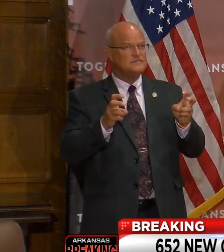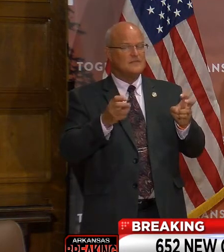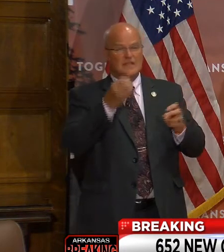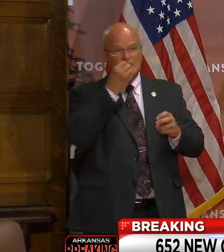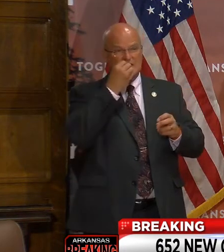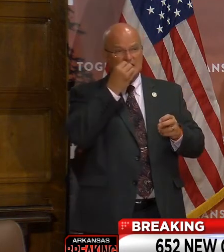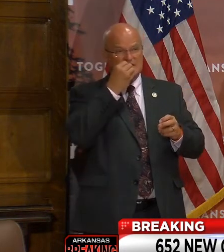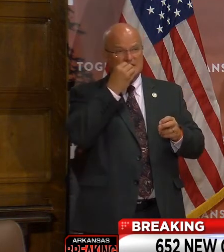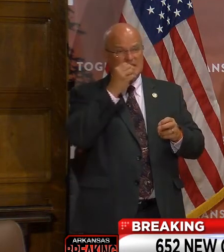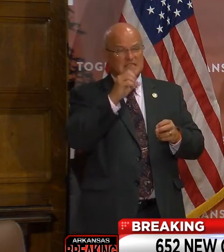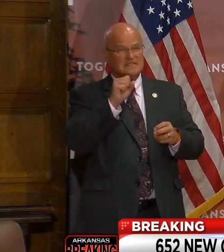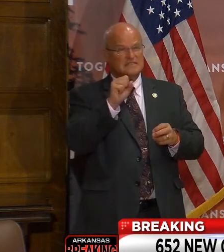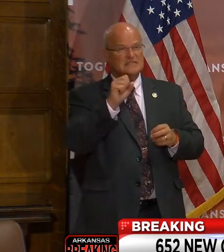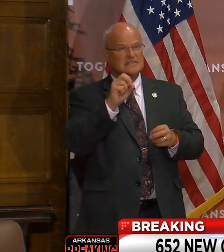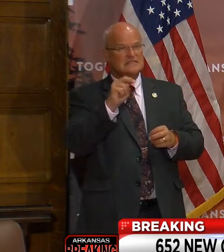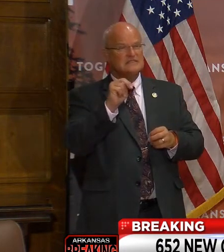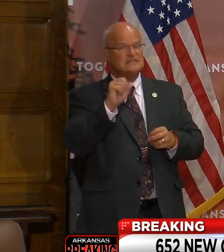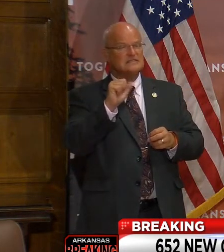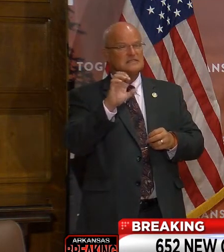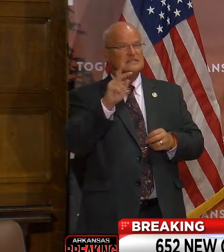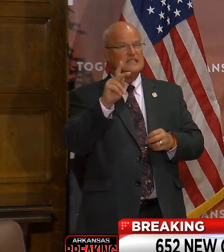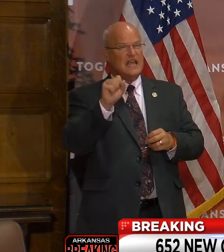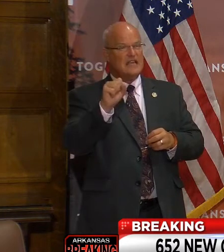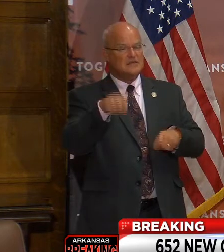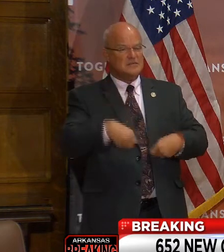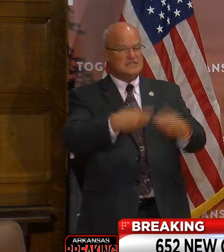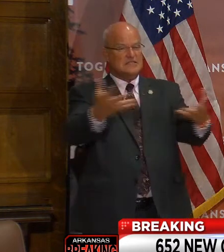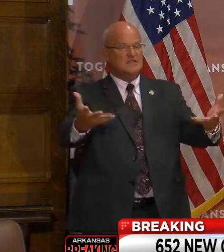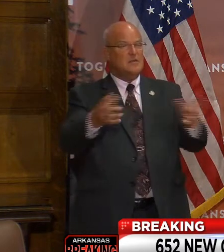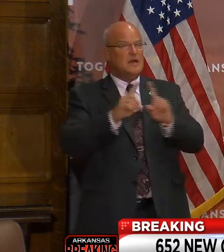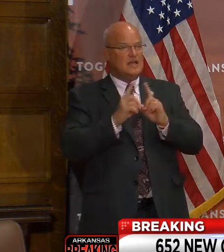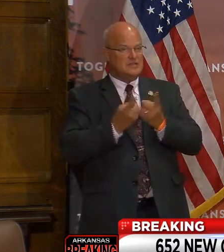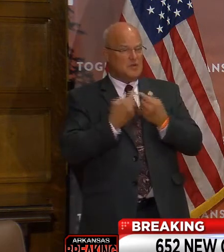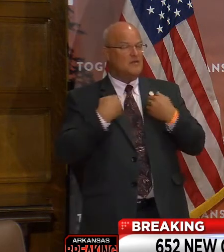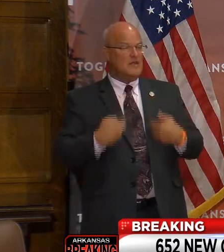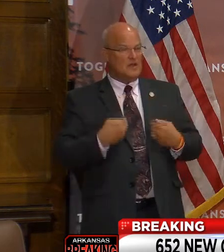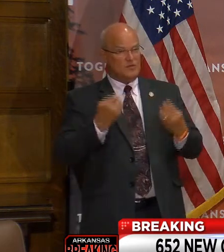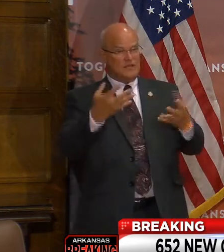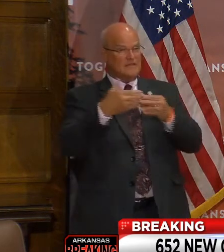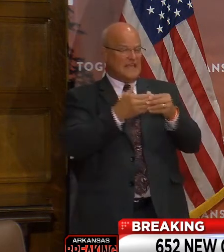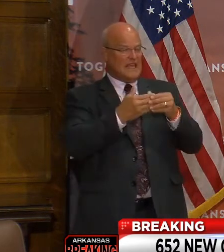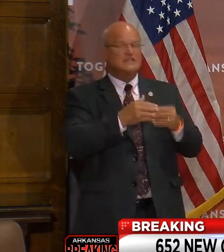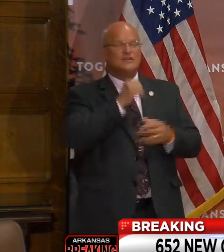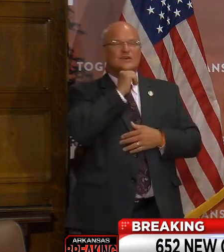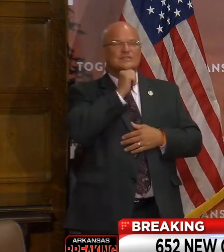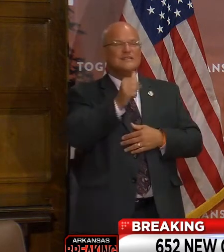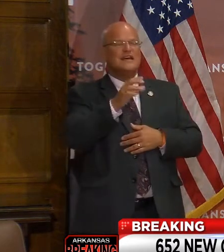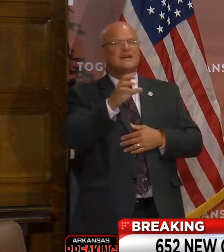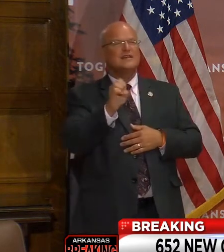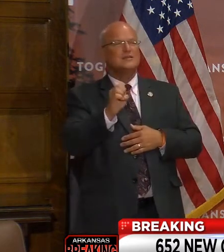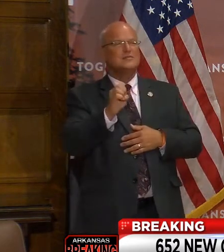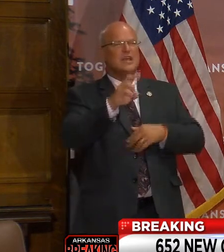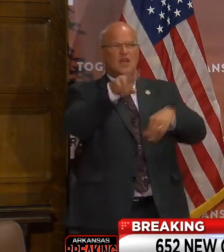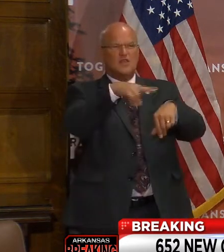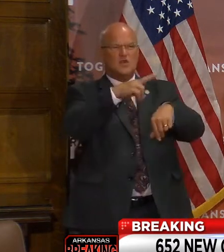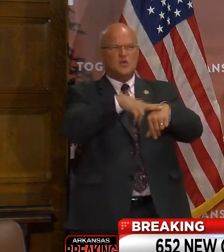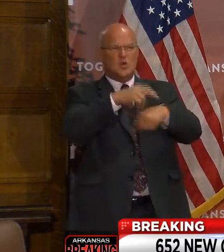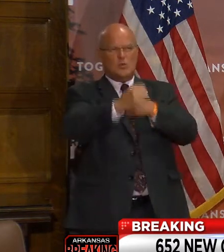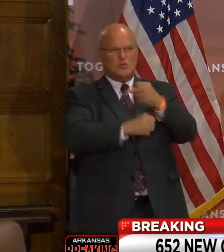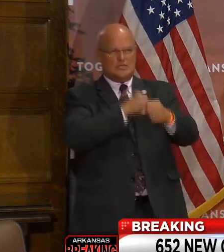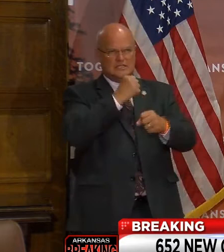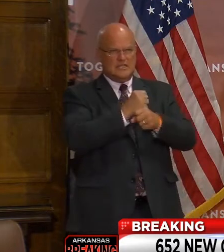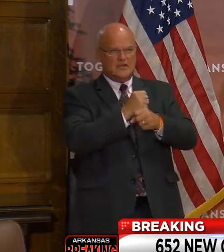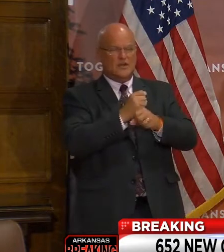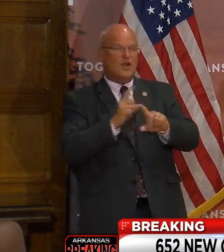concession stands that will be delivered by the Department of Health and that guidance. So it's not going to be the normal year